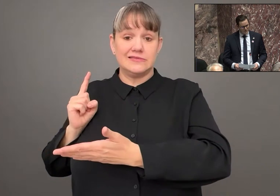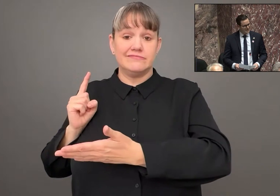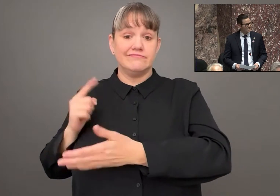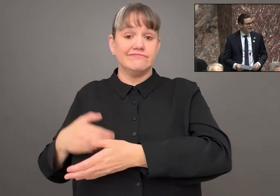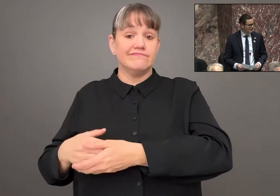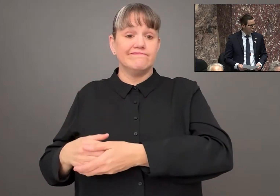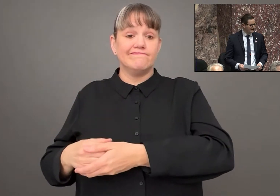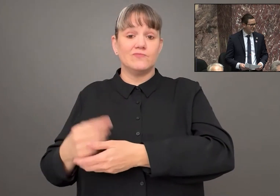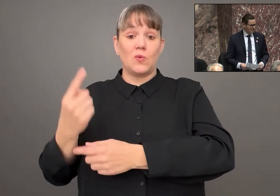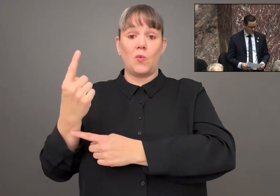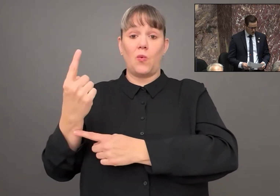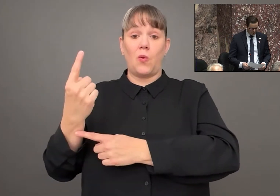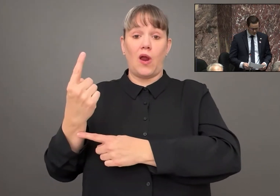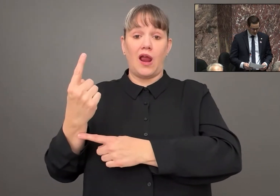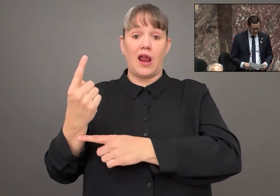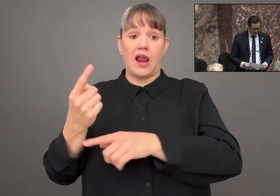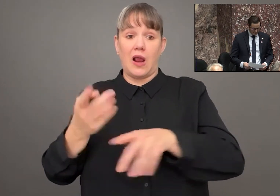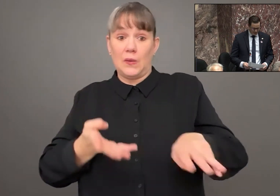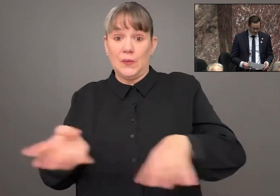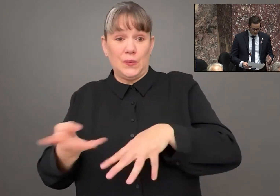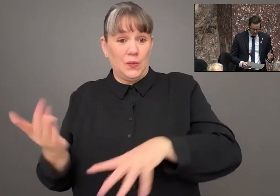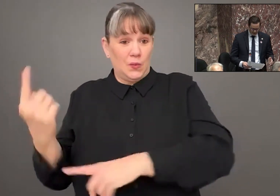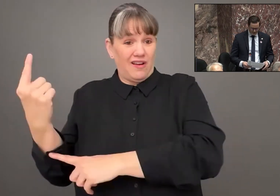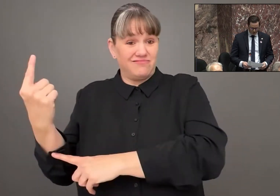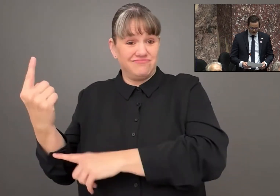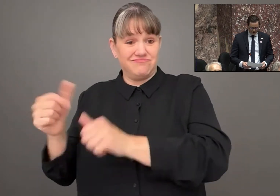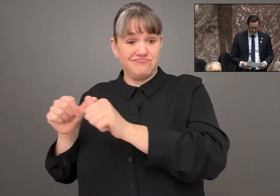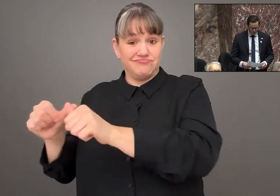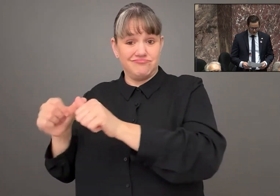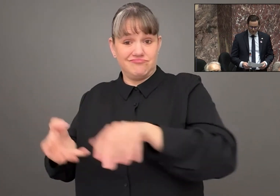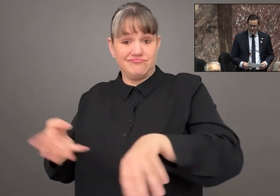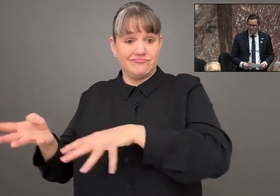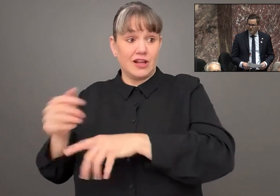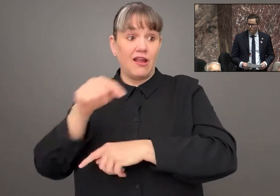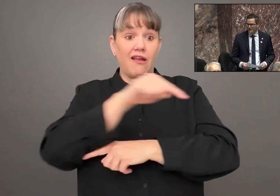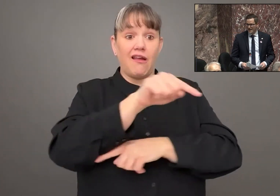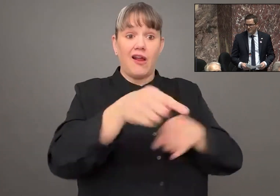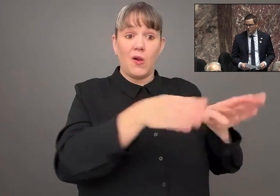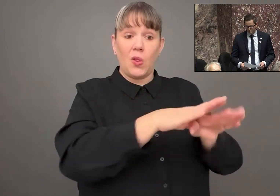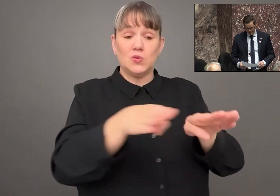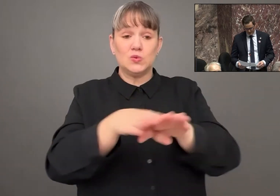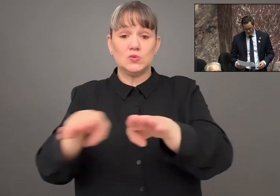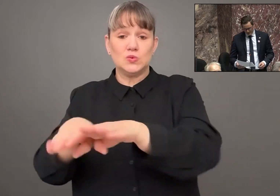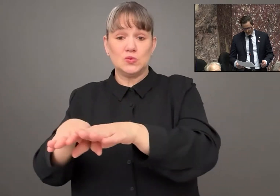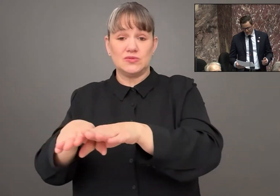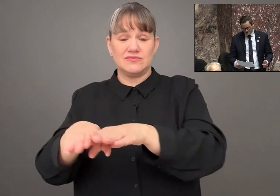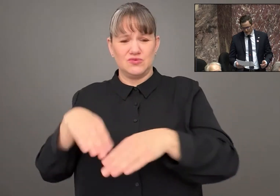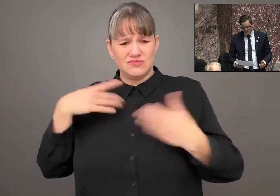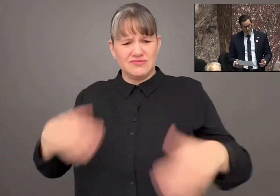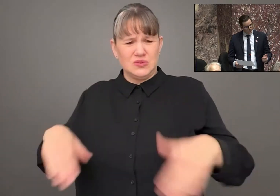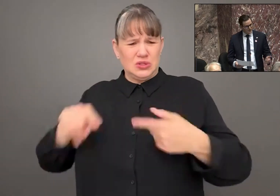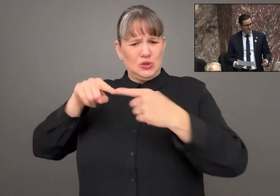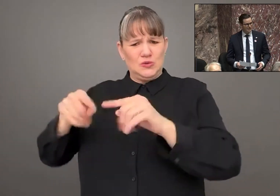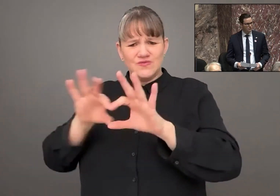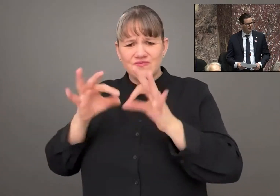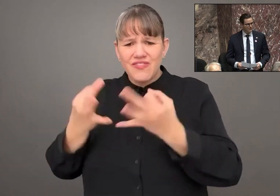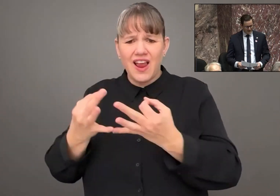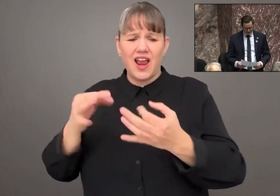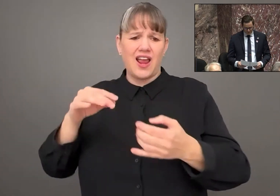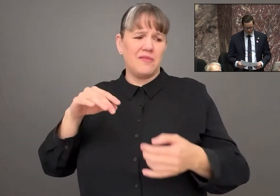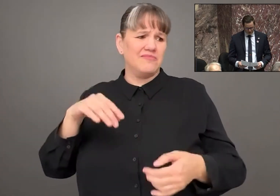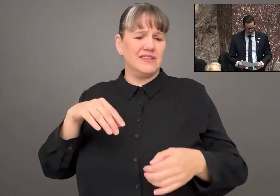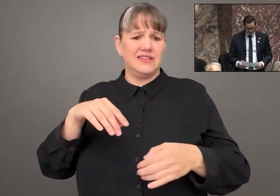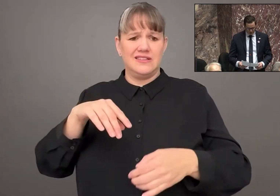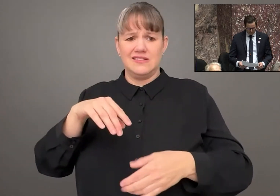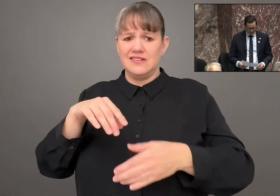these represents hundreds of jobs. My community is hurting, and forestry families want answers. If this government says they're